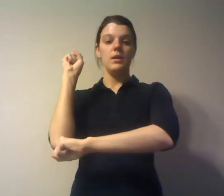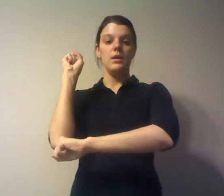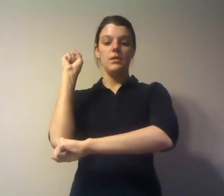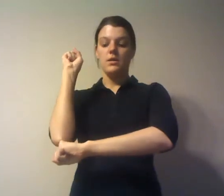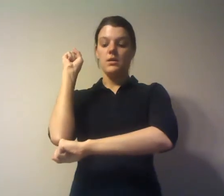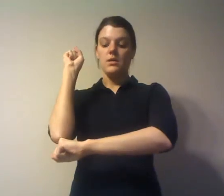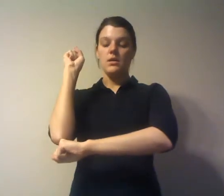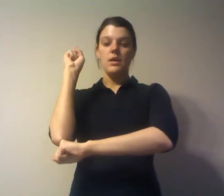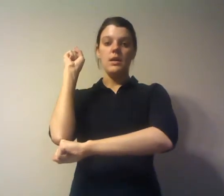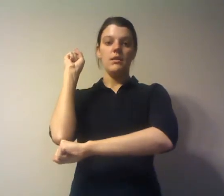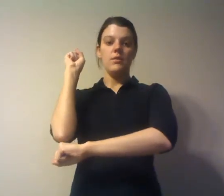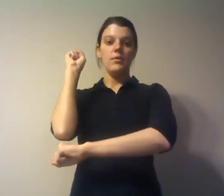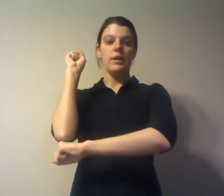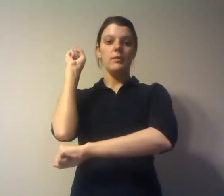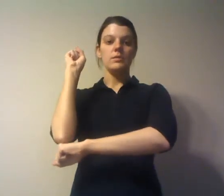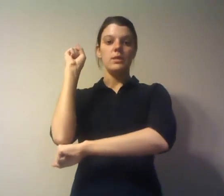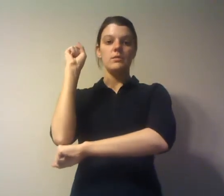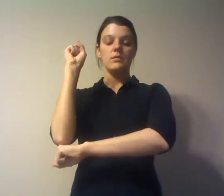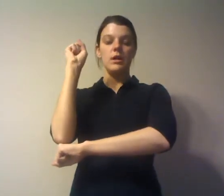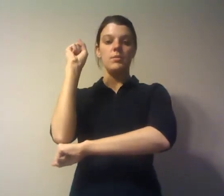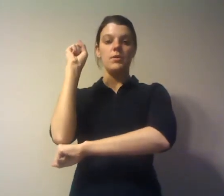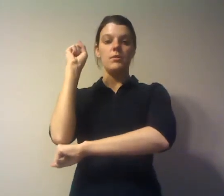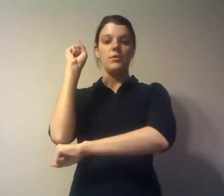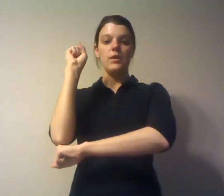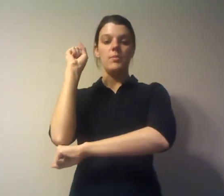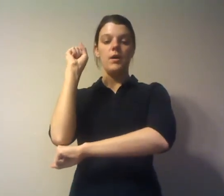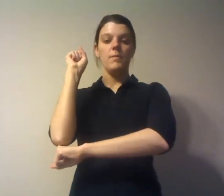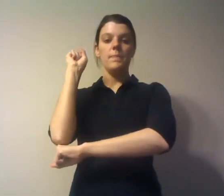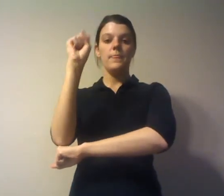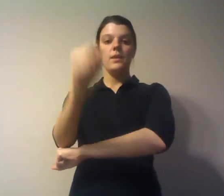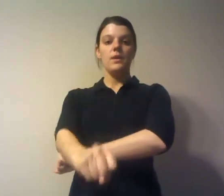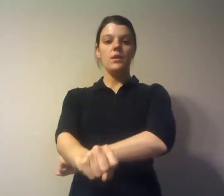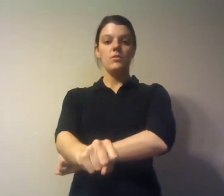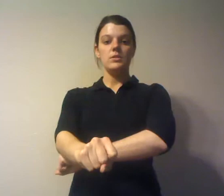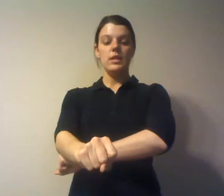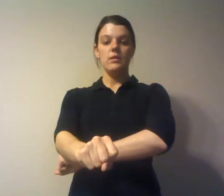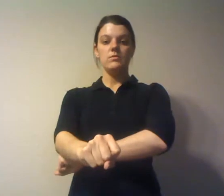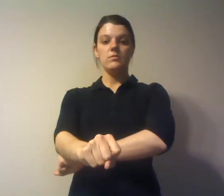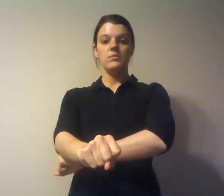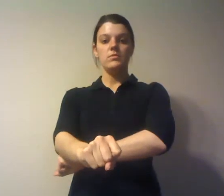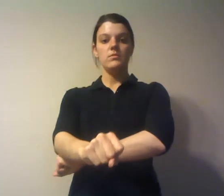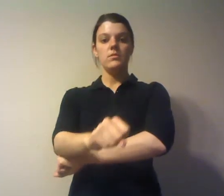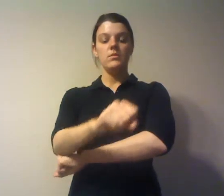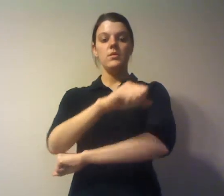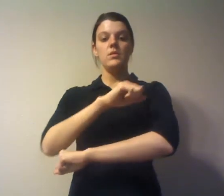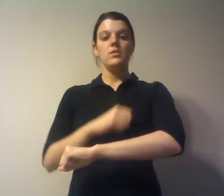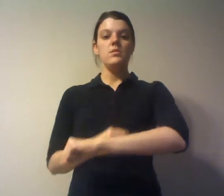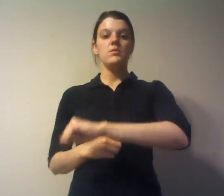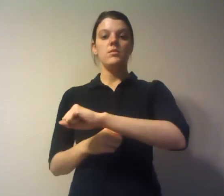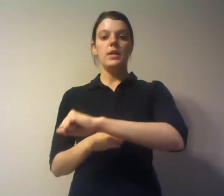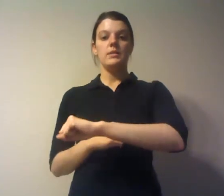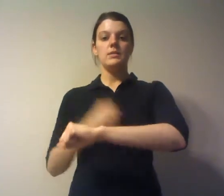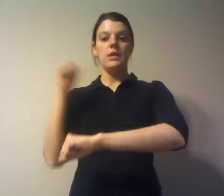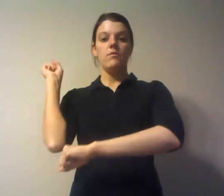it, or your right elbow stands on top of your left palm and goes down. So that is a sign